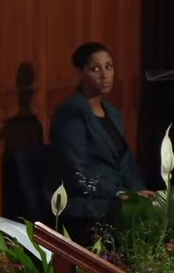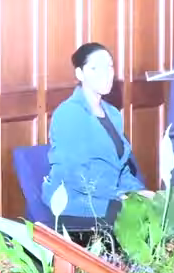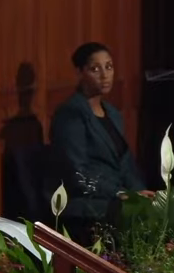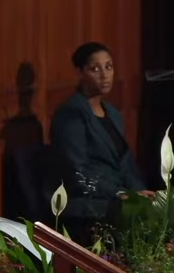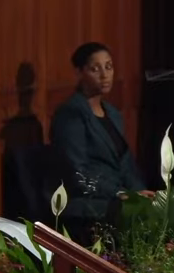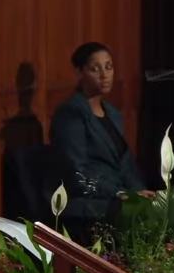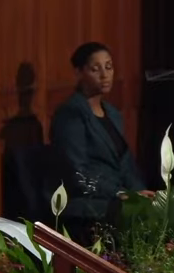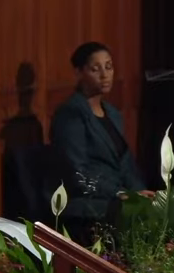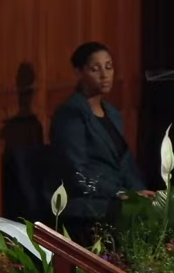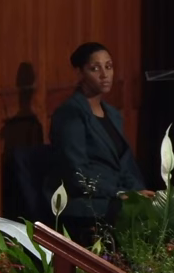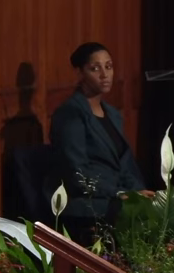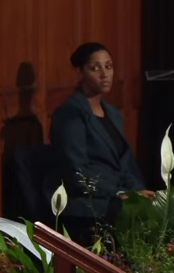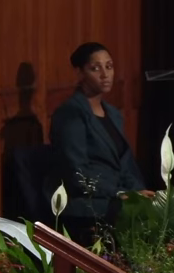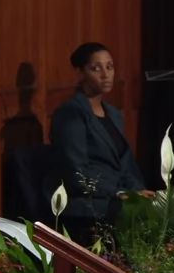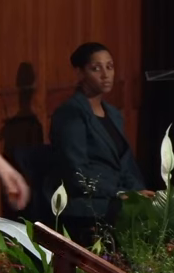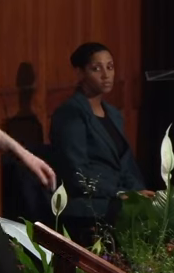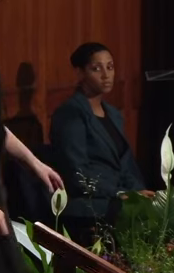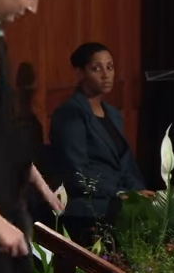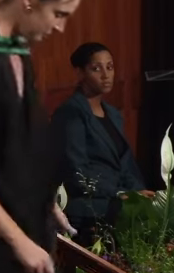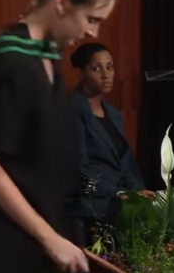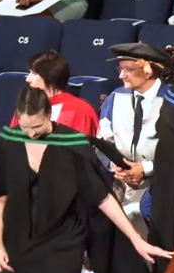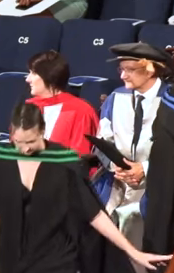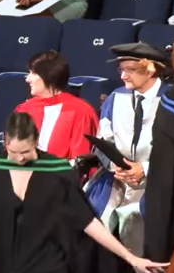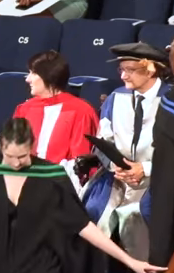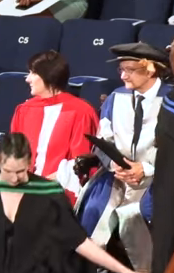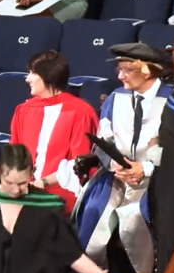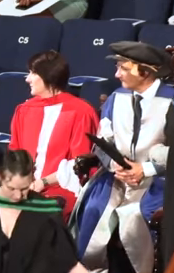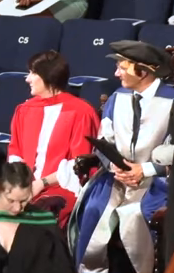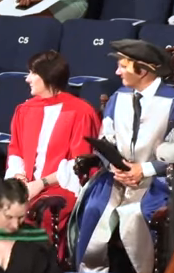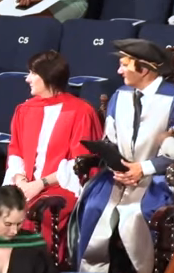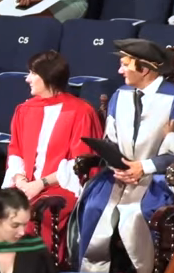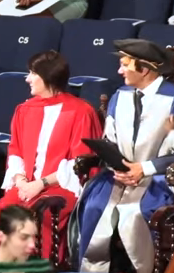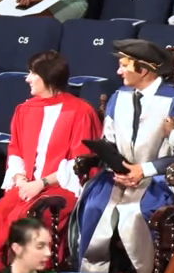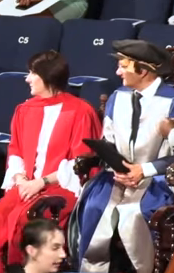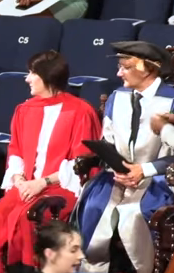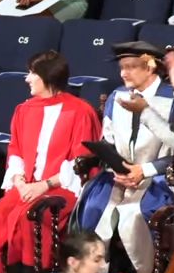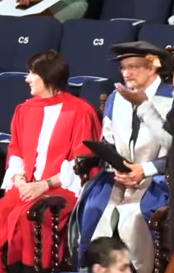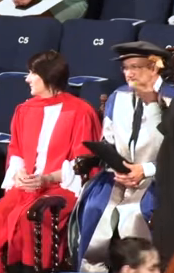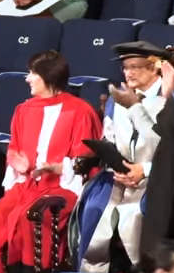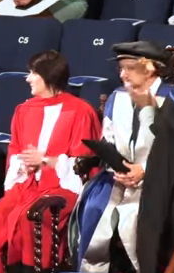For Bachelor of Science, Honors in Material Science, Susan Duduzile Masela.